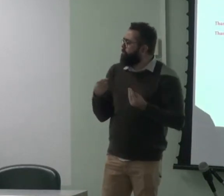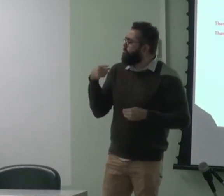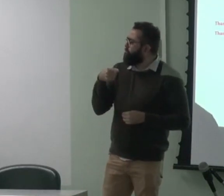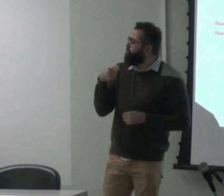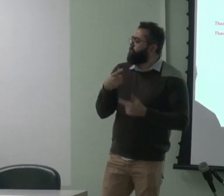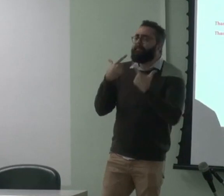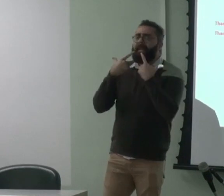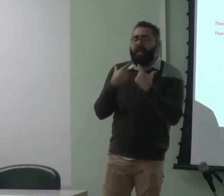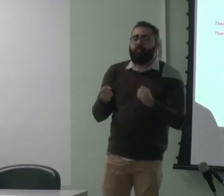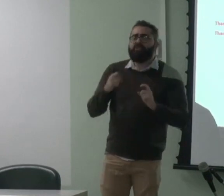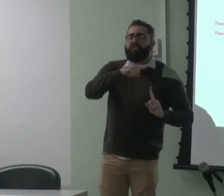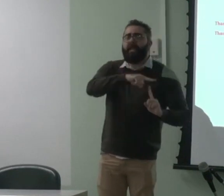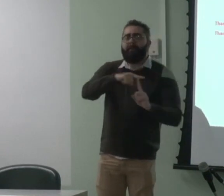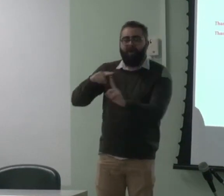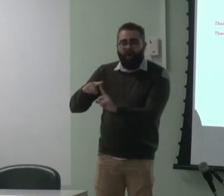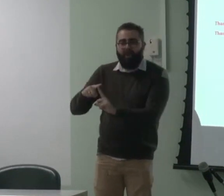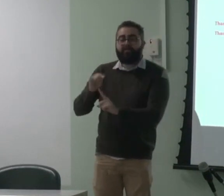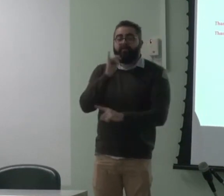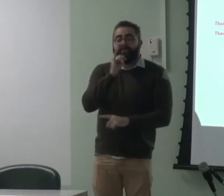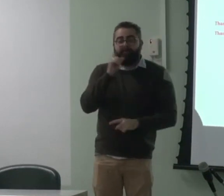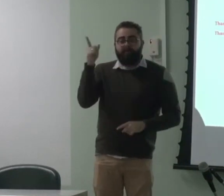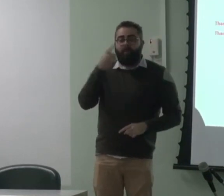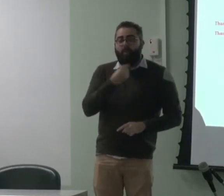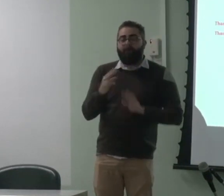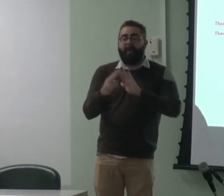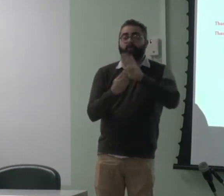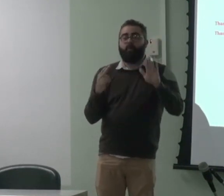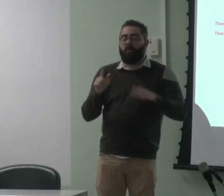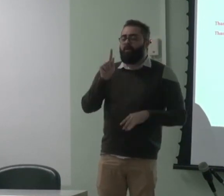of Greenberg and followers.